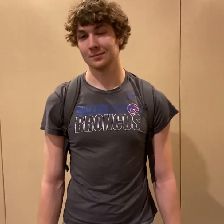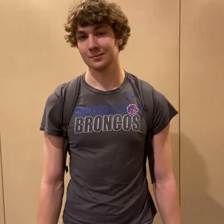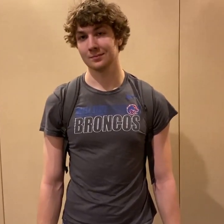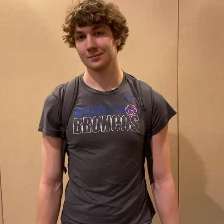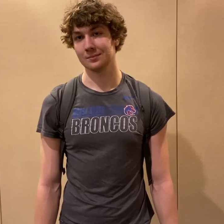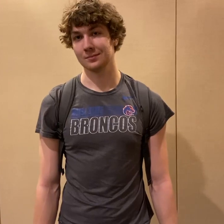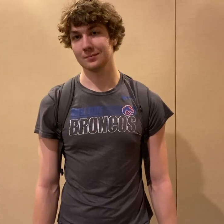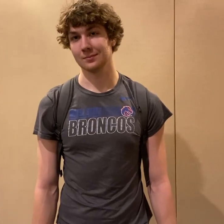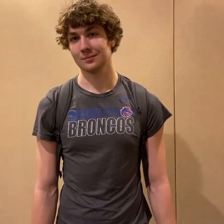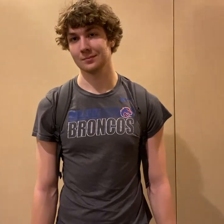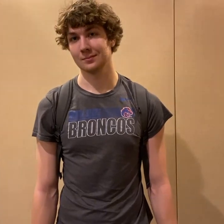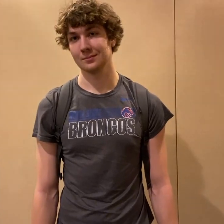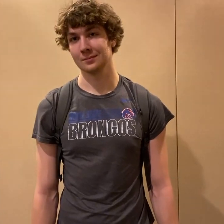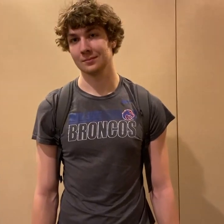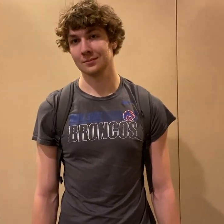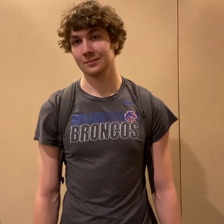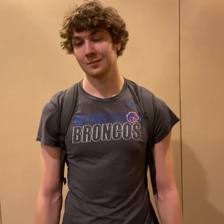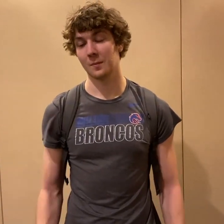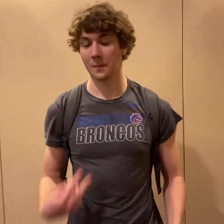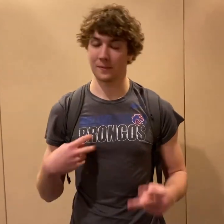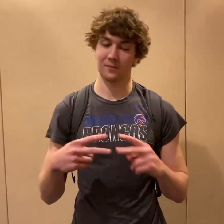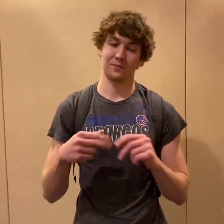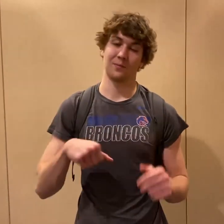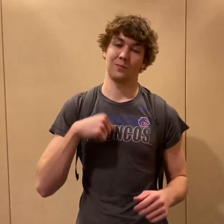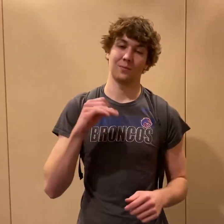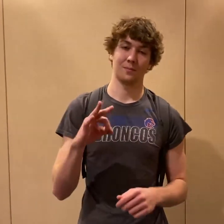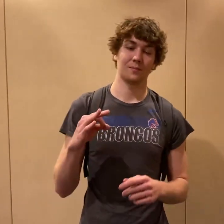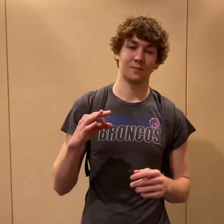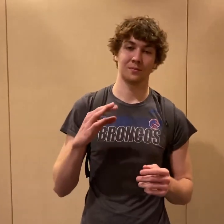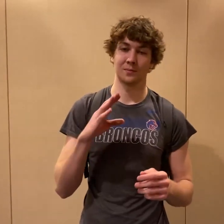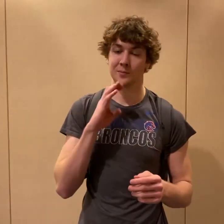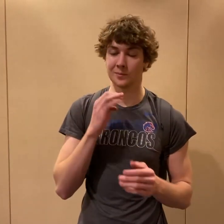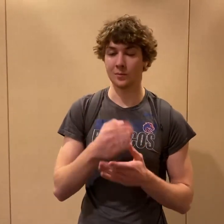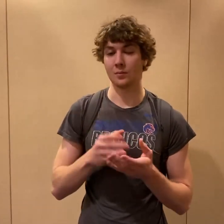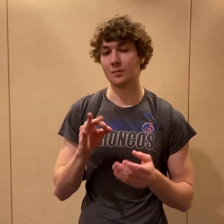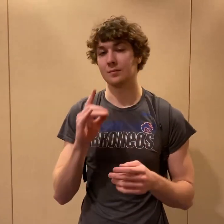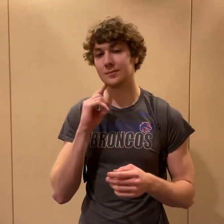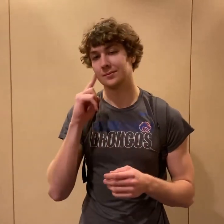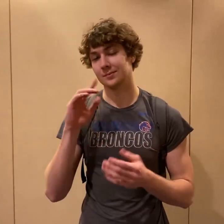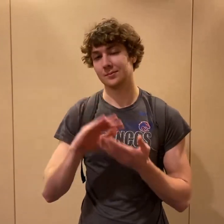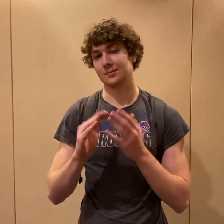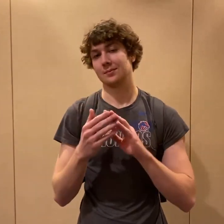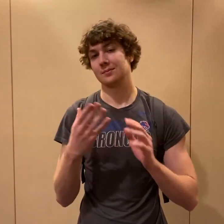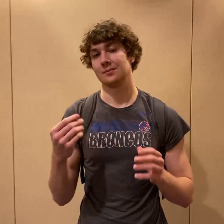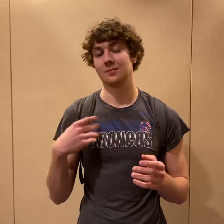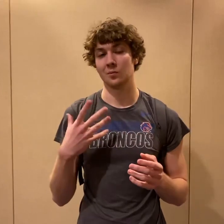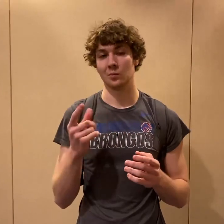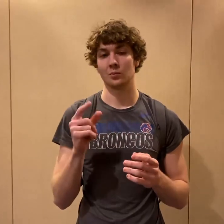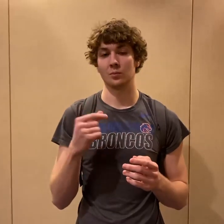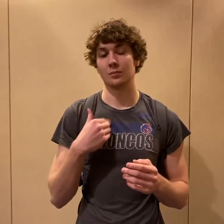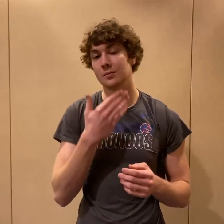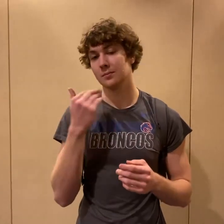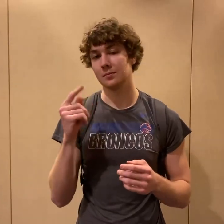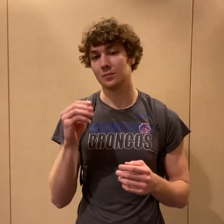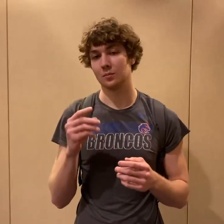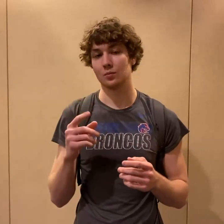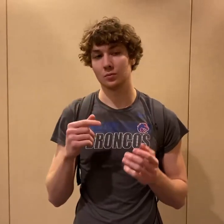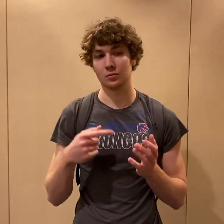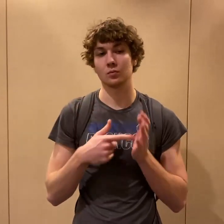about, you your, your upbringing. I'm very proud of being a part of the deaf community and I want to do my best to represent